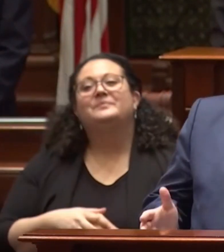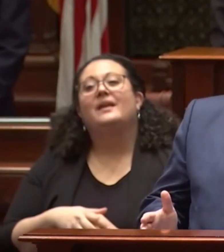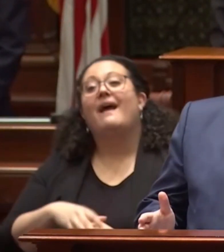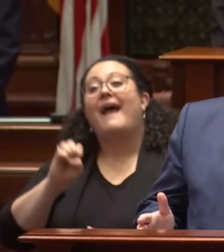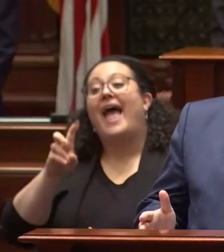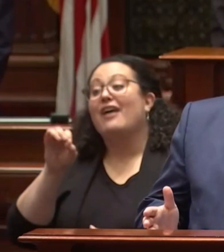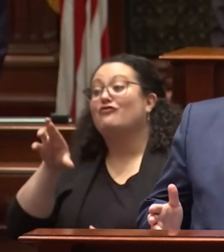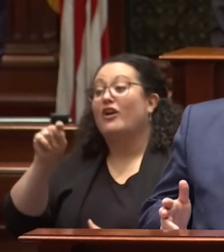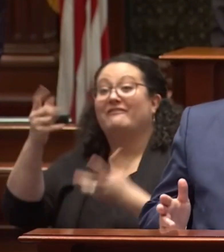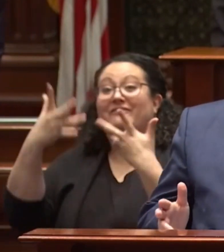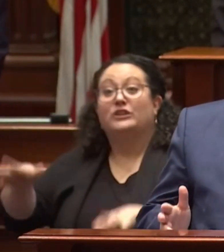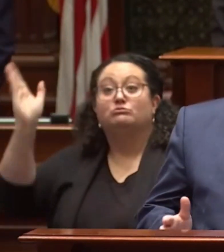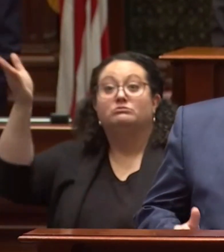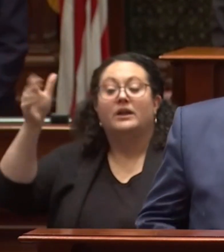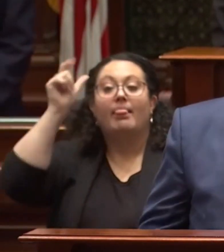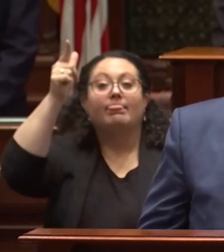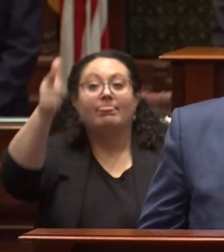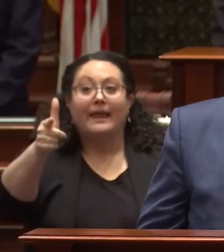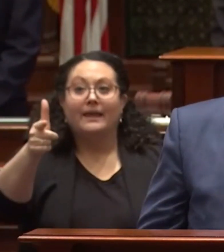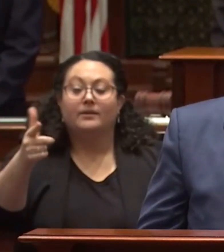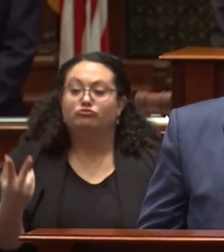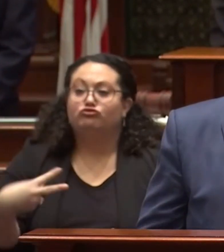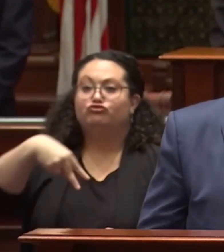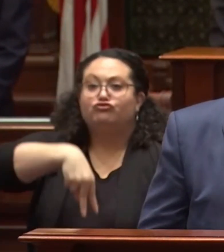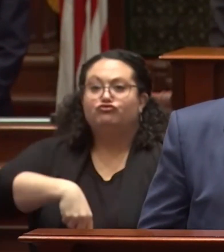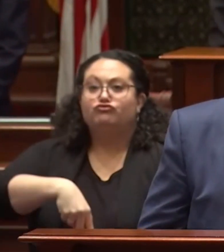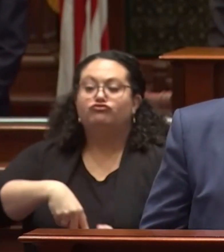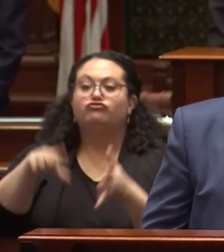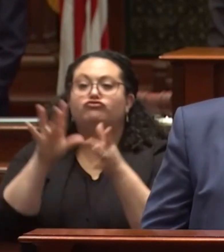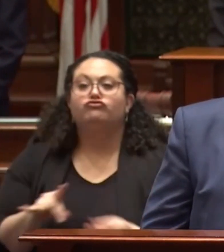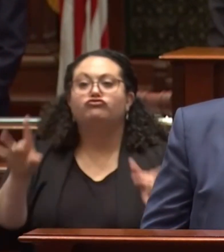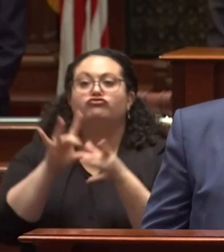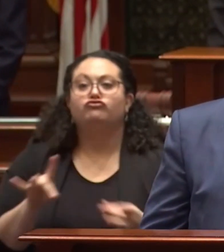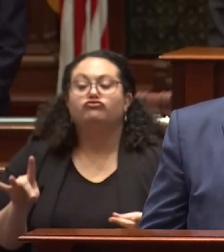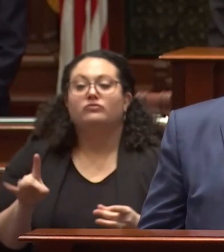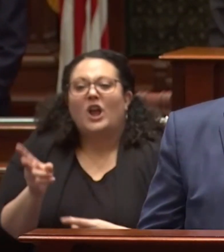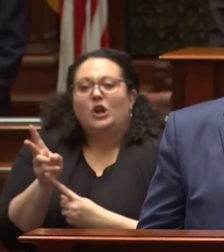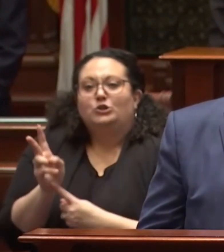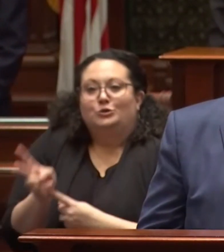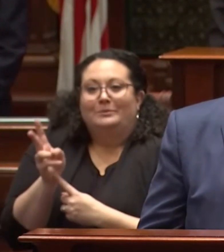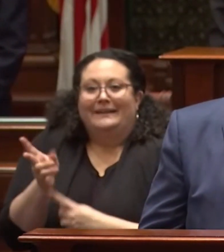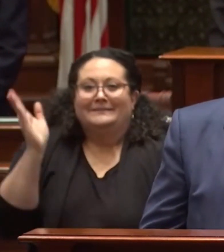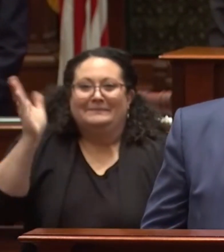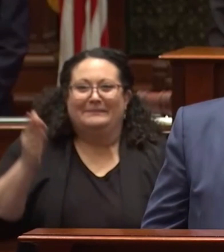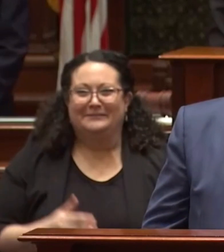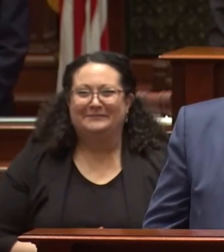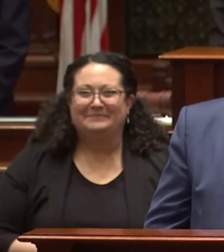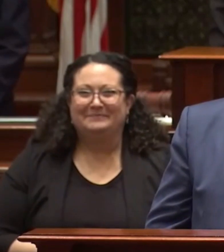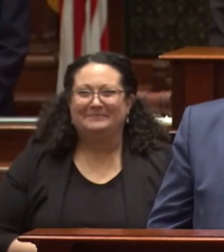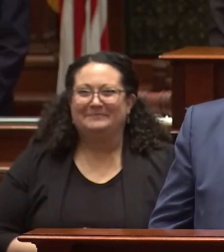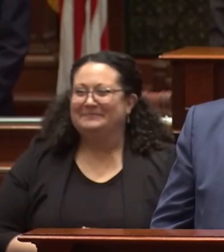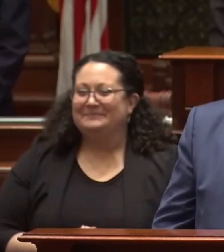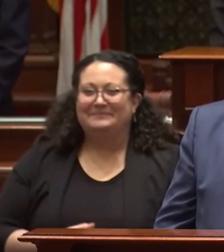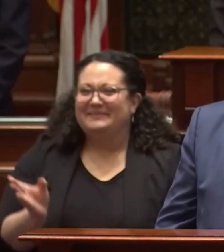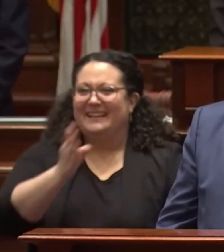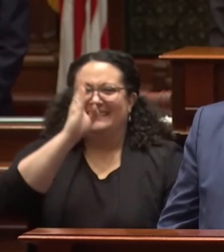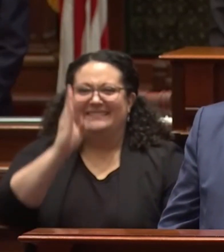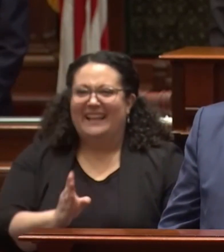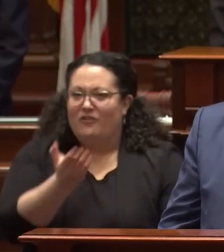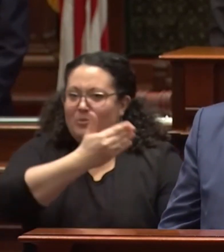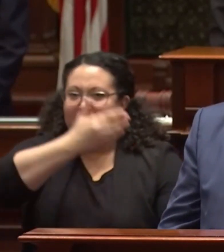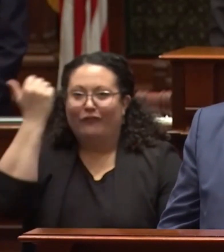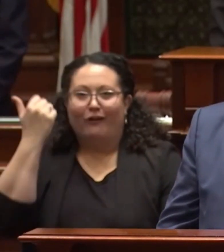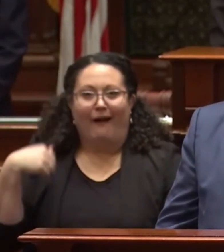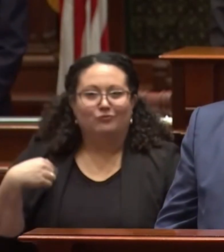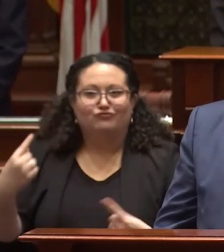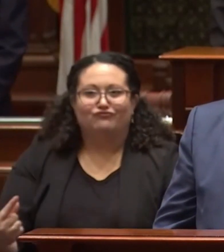Whenever it was finished, Abraham Lincoln got up and he delivered a 2-minute speech that has never been